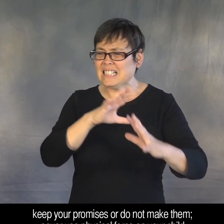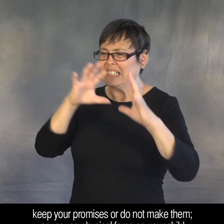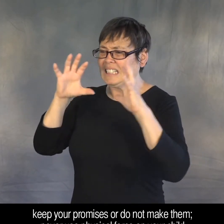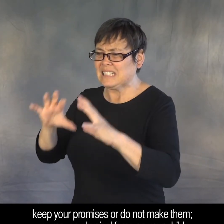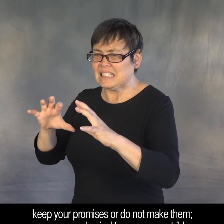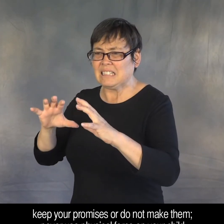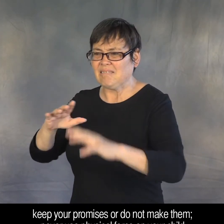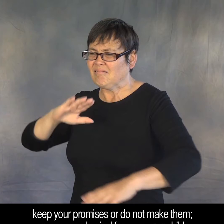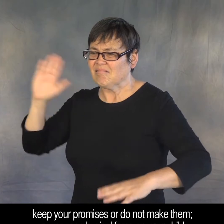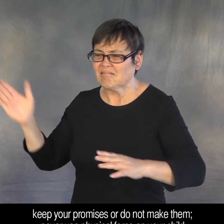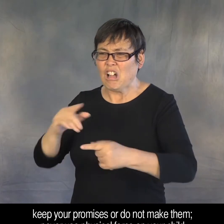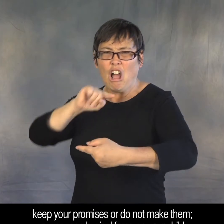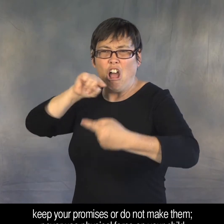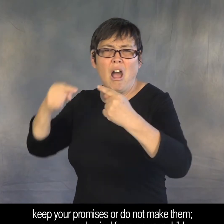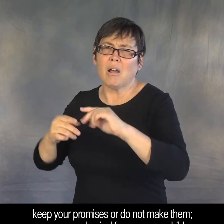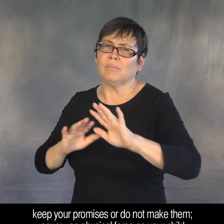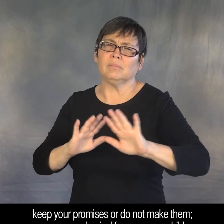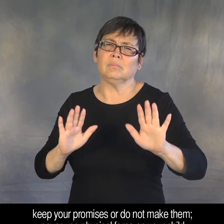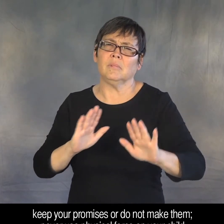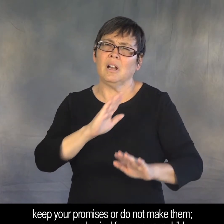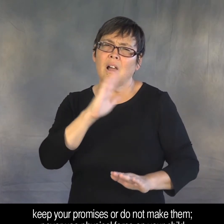Never use physical force on your child,